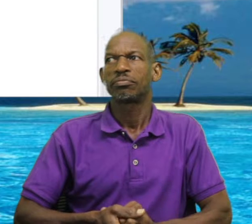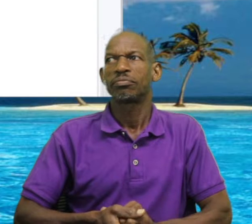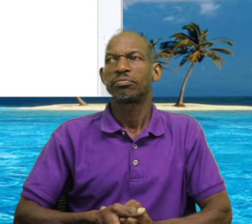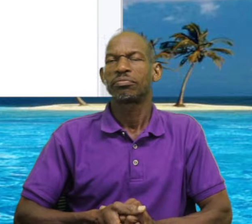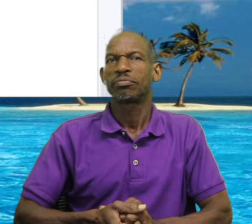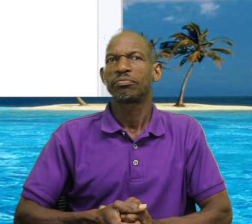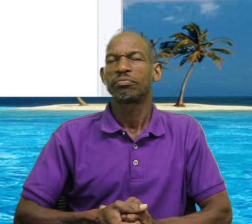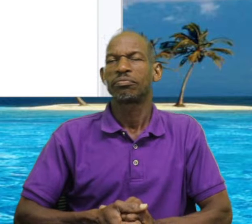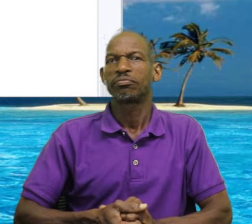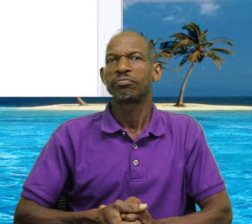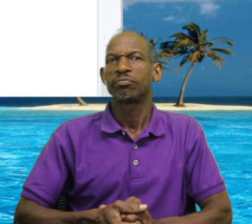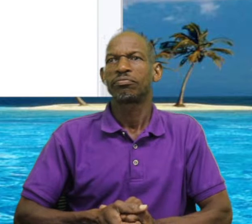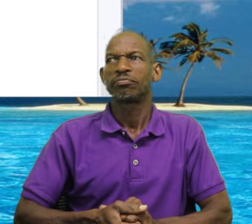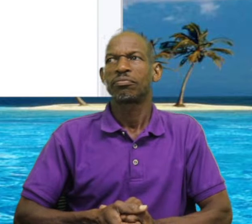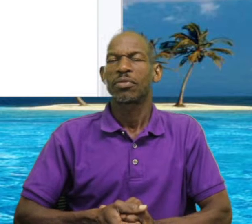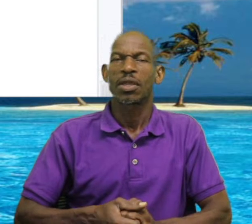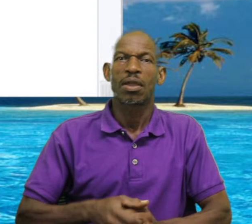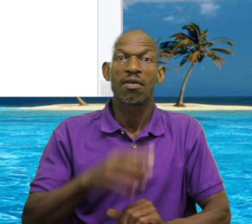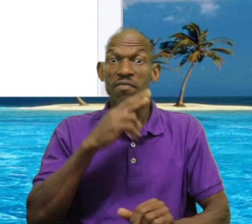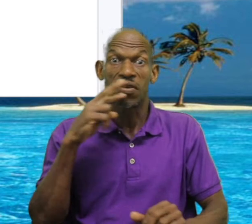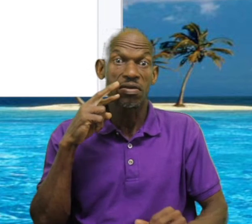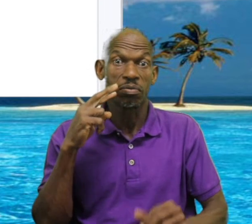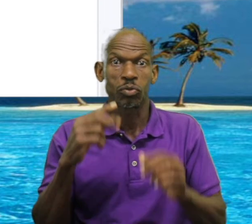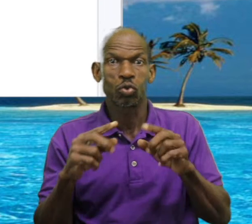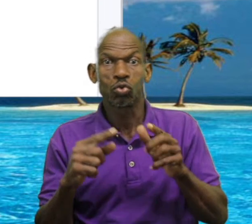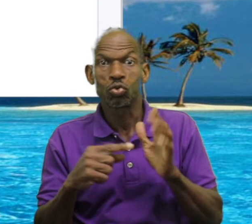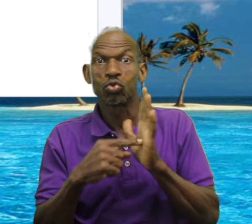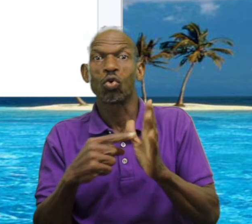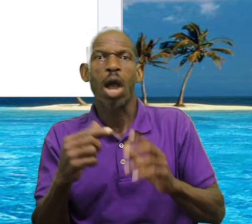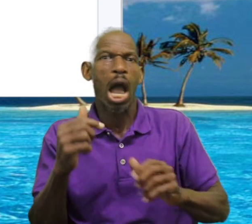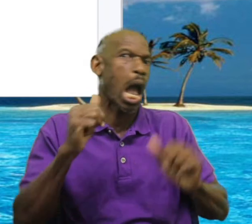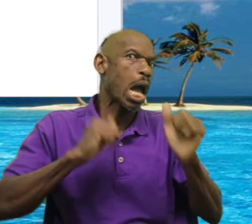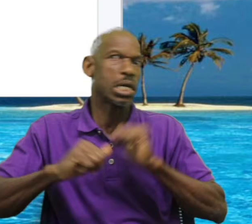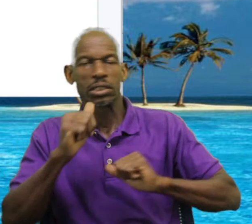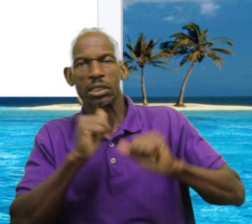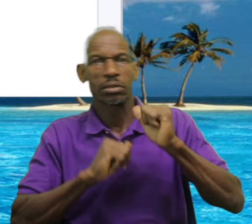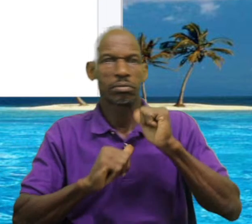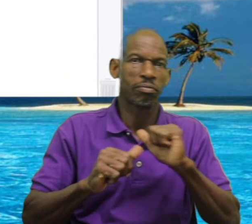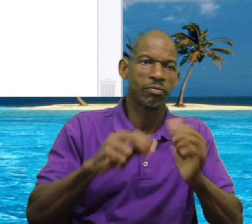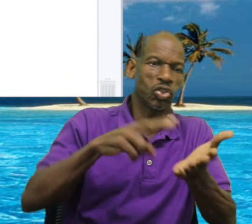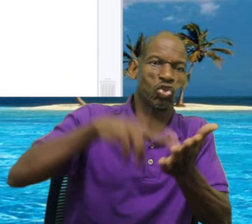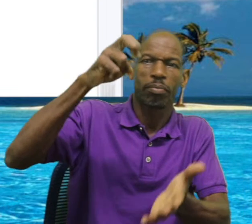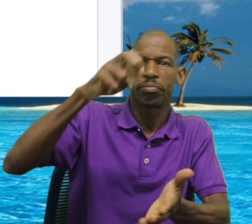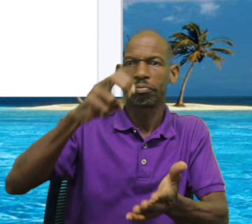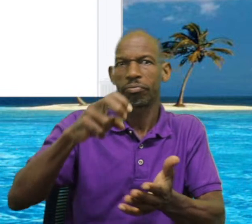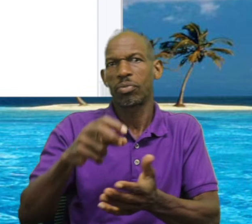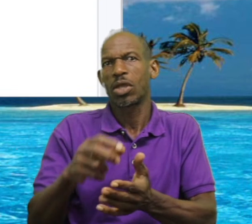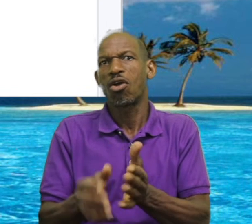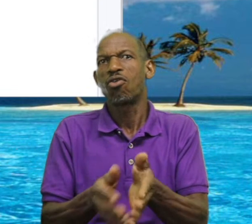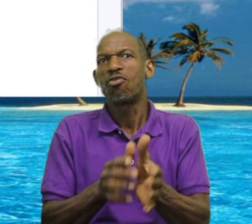the verbs are action words, and we know action words.